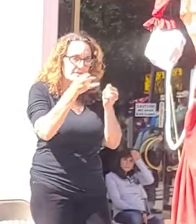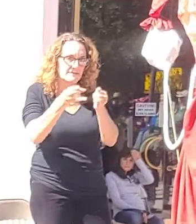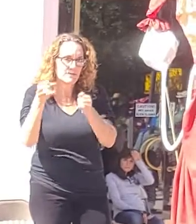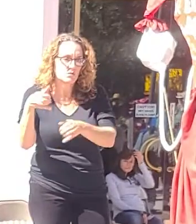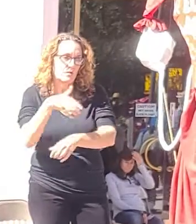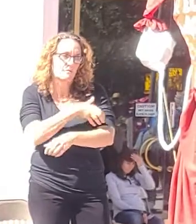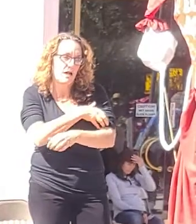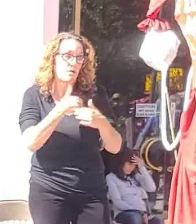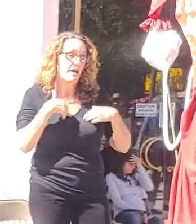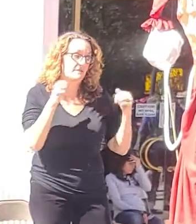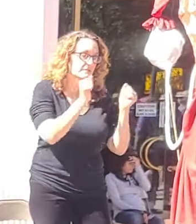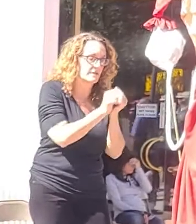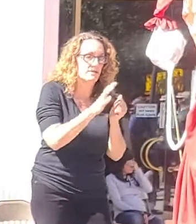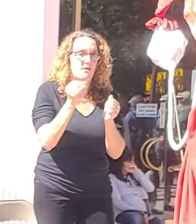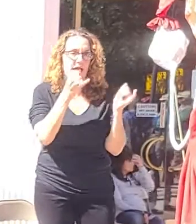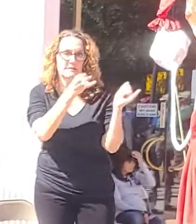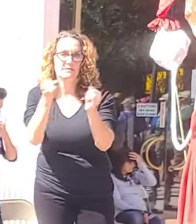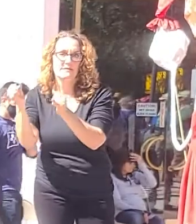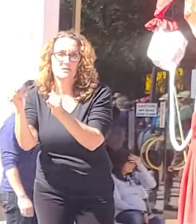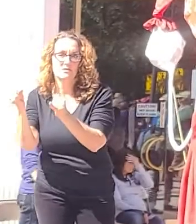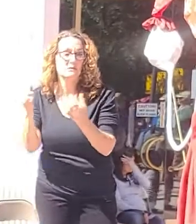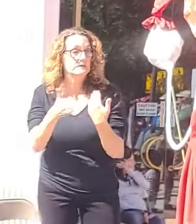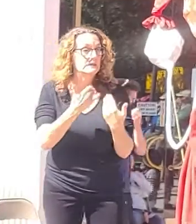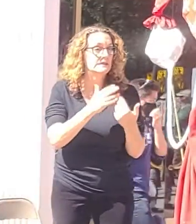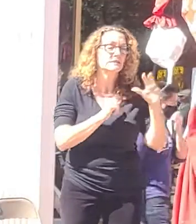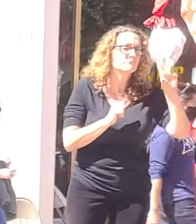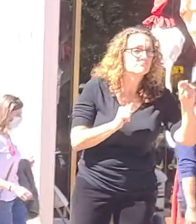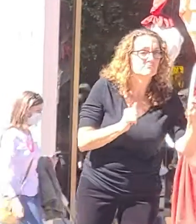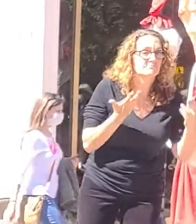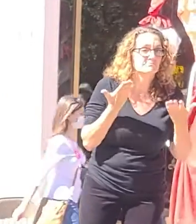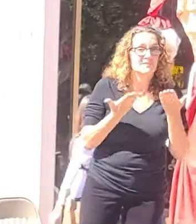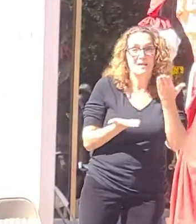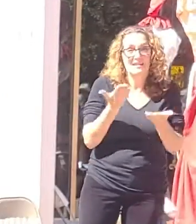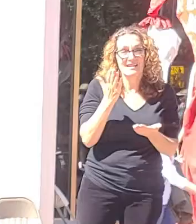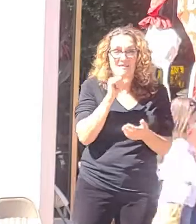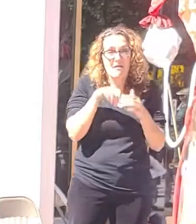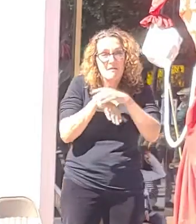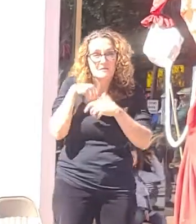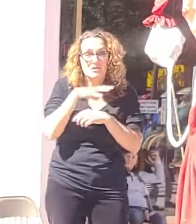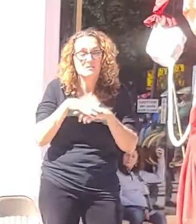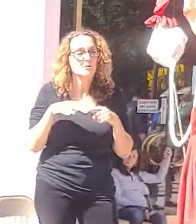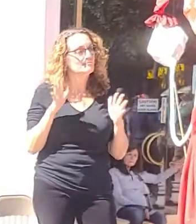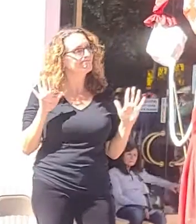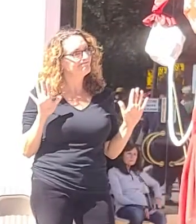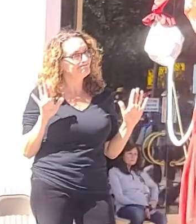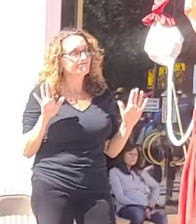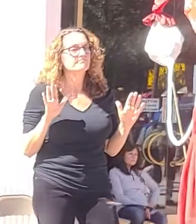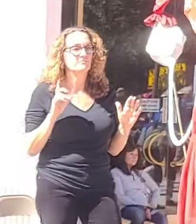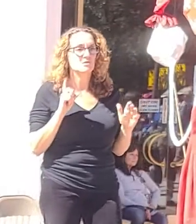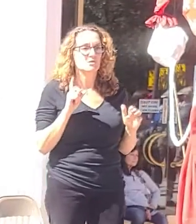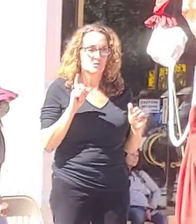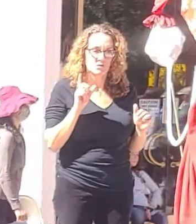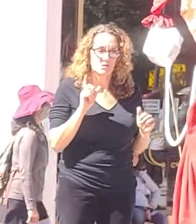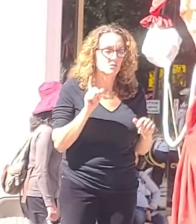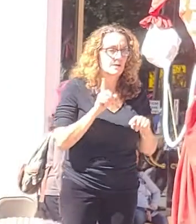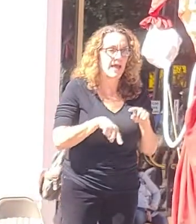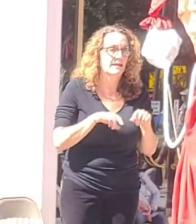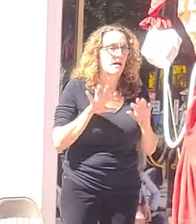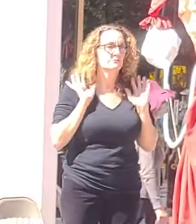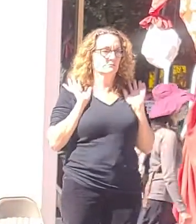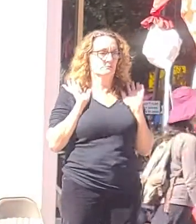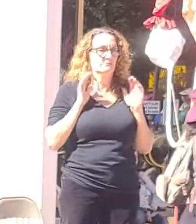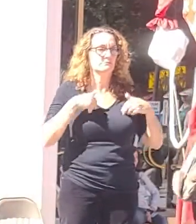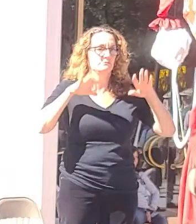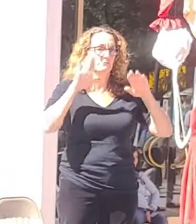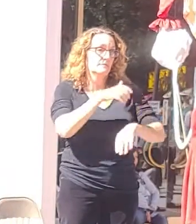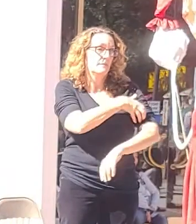power, it doesn't mean it's going to be easy. It may be uncomfortable for some of you, but we cannot understate our power. So those